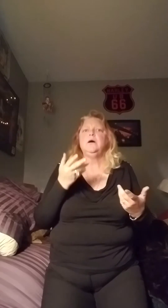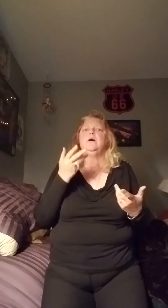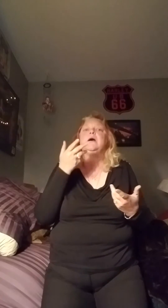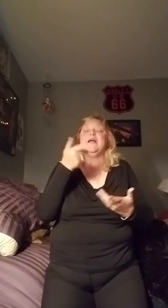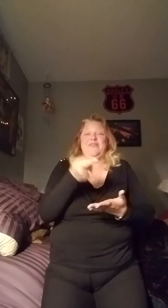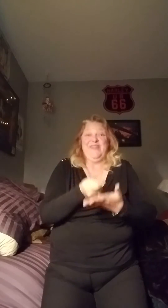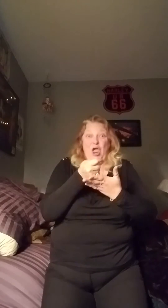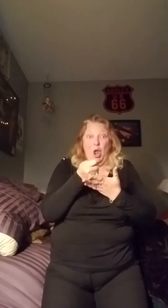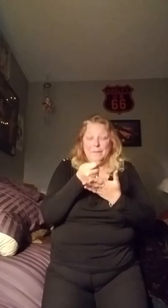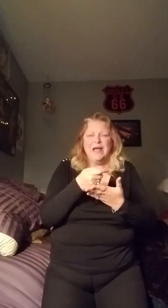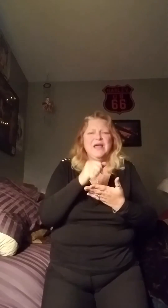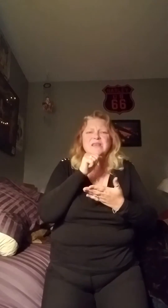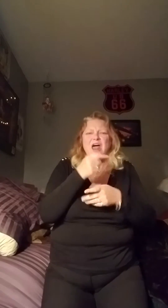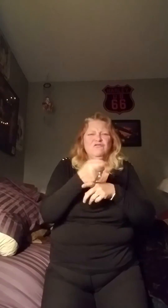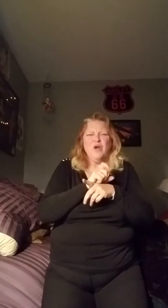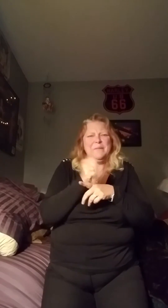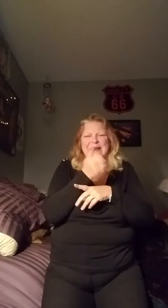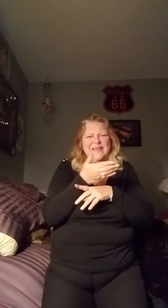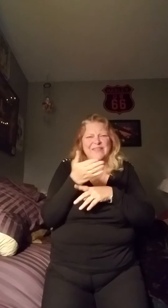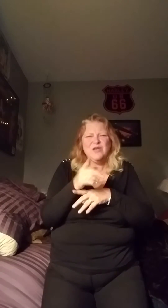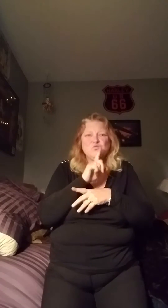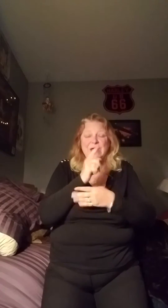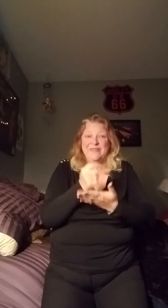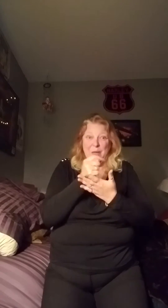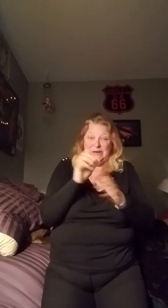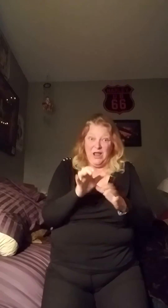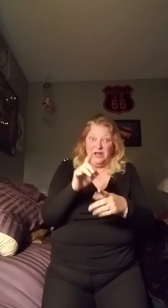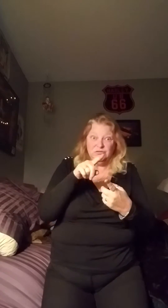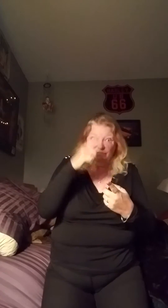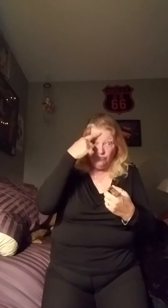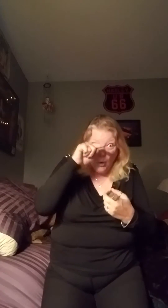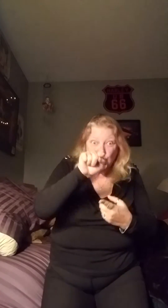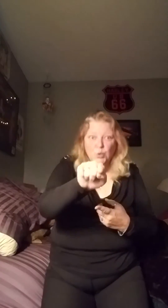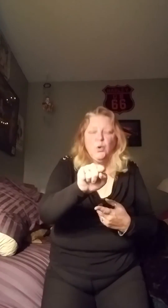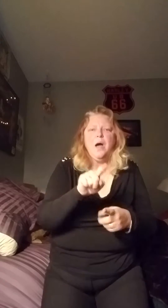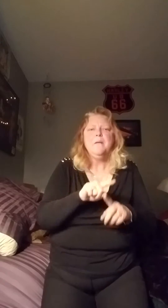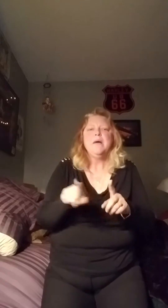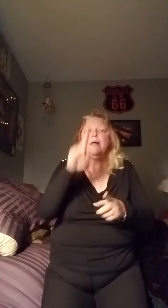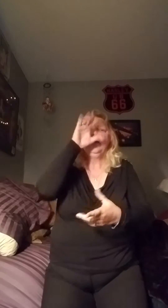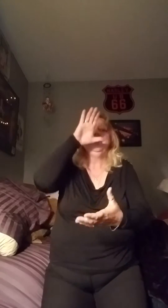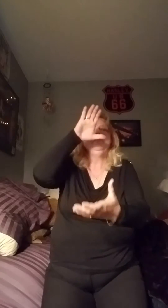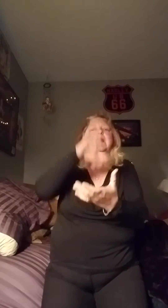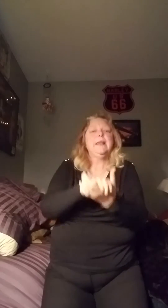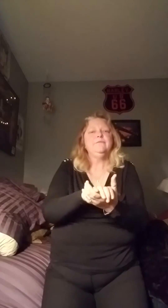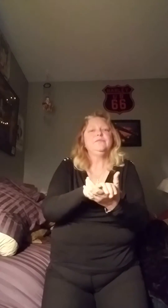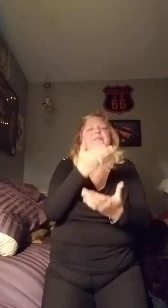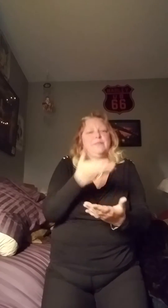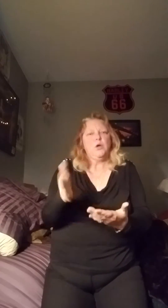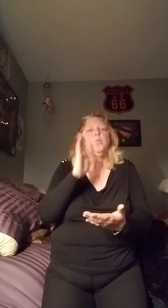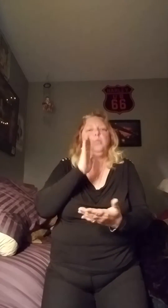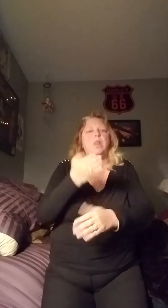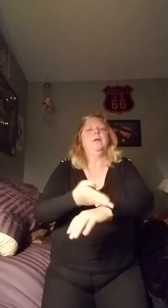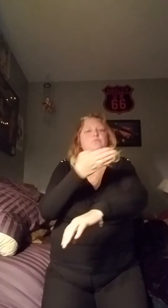due to anything in particular the therapist does to you, but rather to the belief that things are going to get better. Something is being